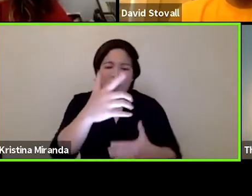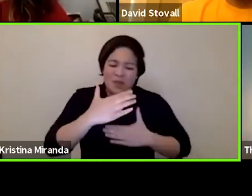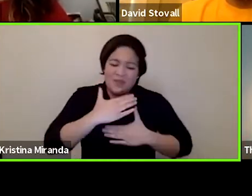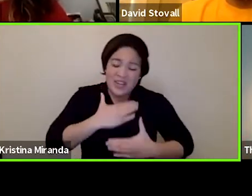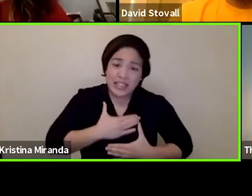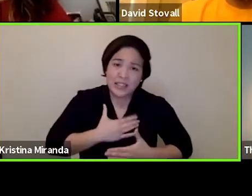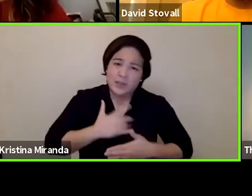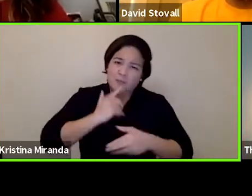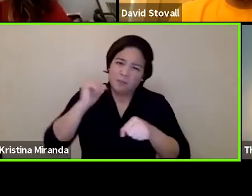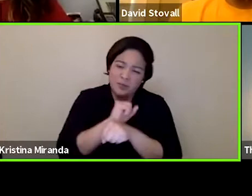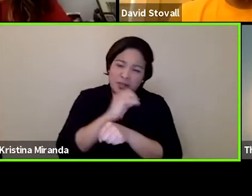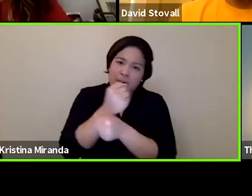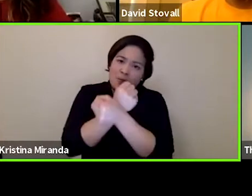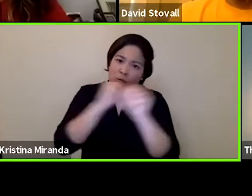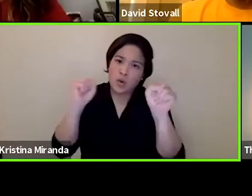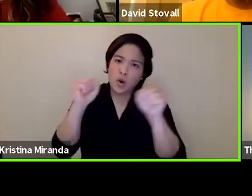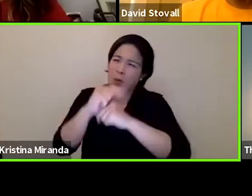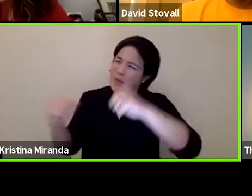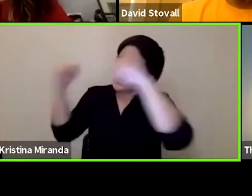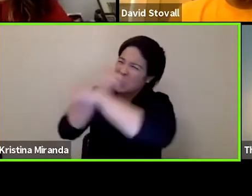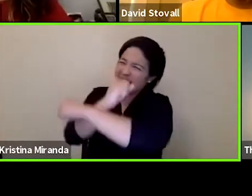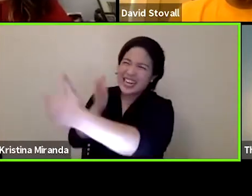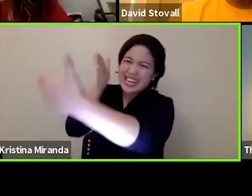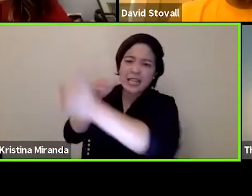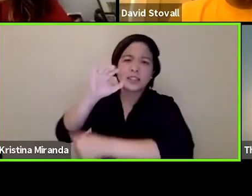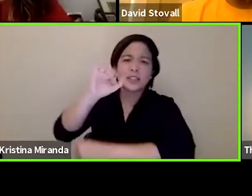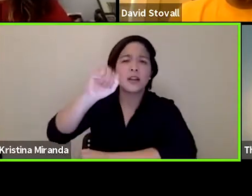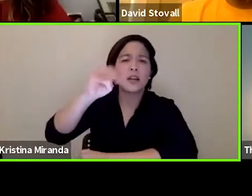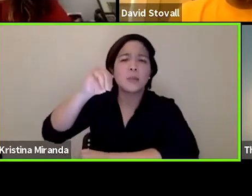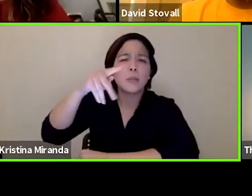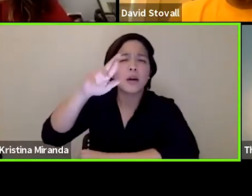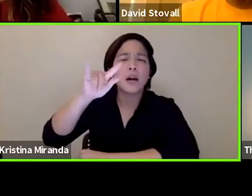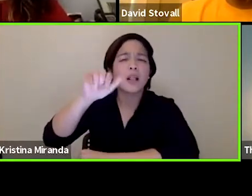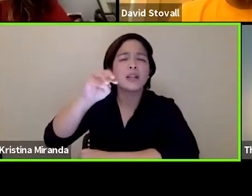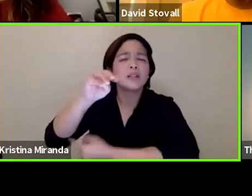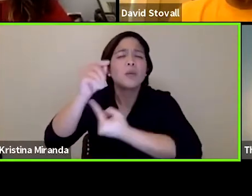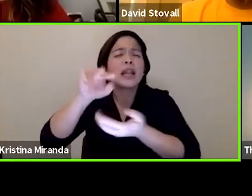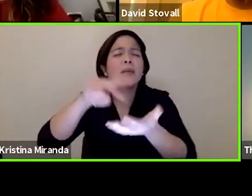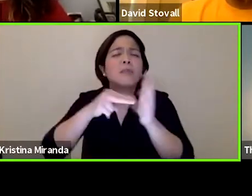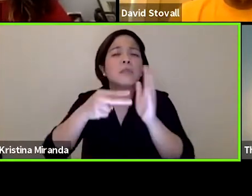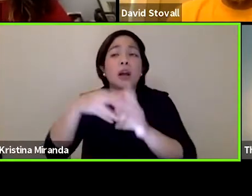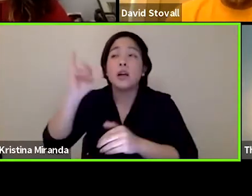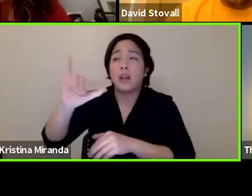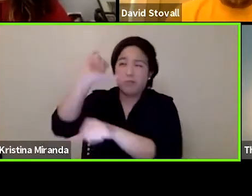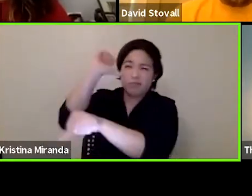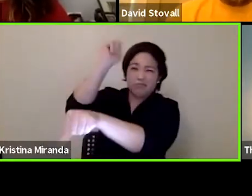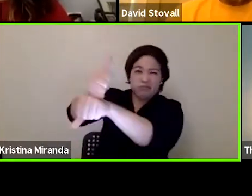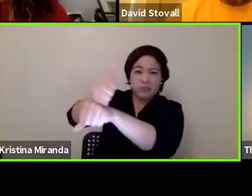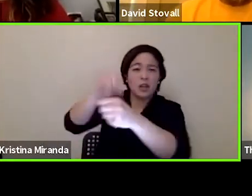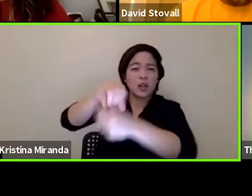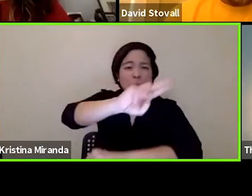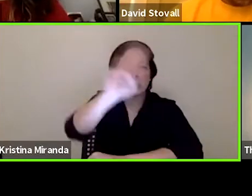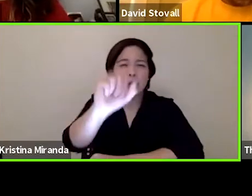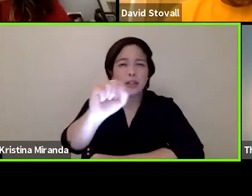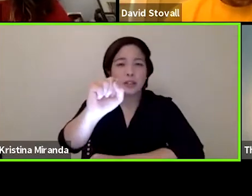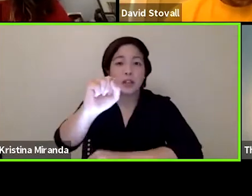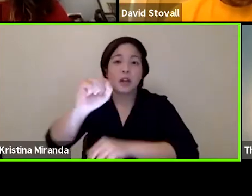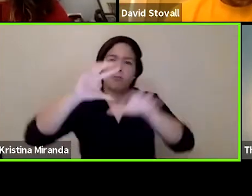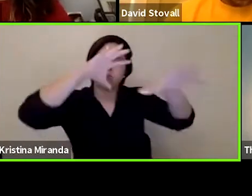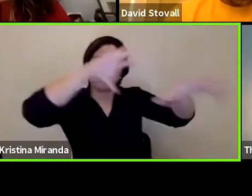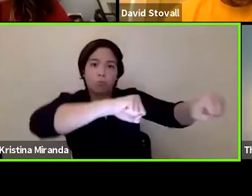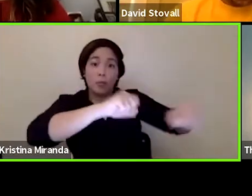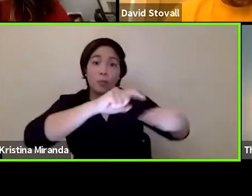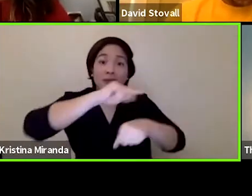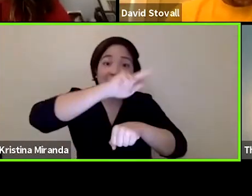by fighting against imperialism. What am I talking about? I'm talking about the imperialism of the United States of America over the Philippines,